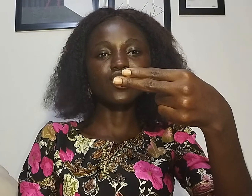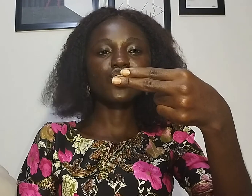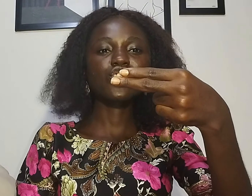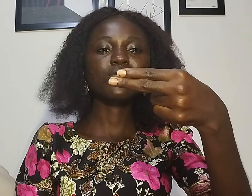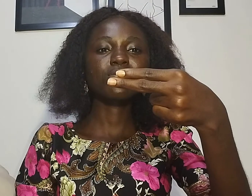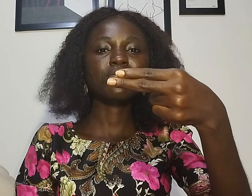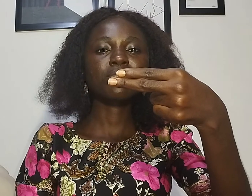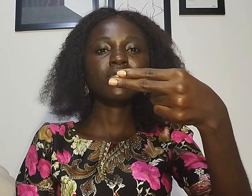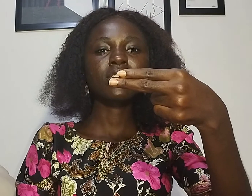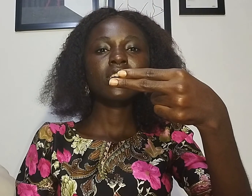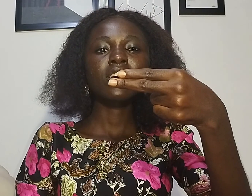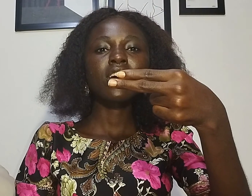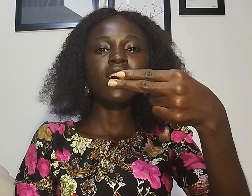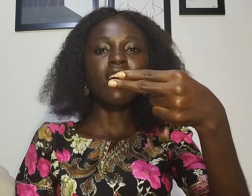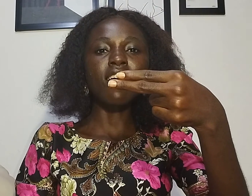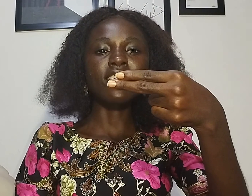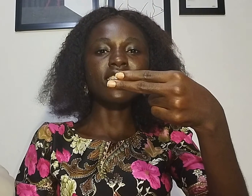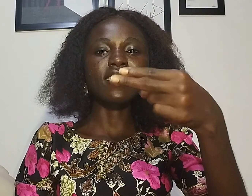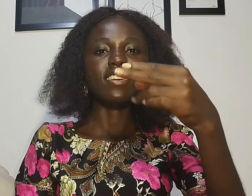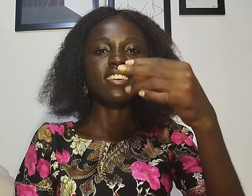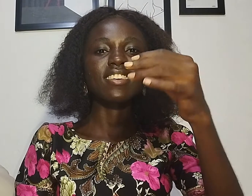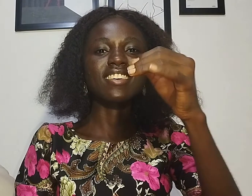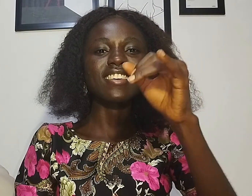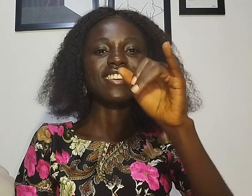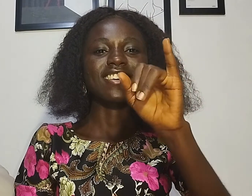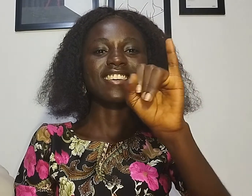H, I,